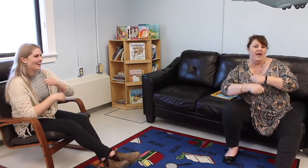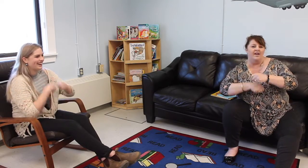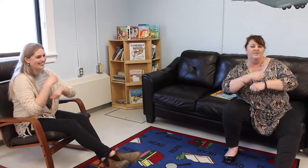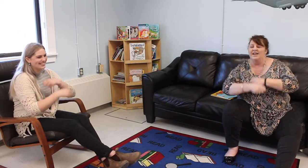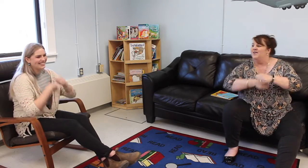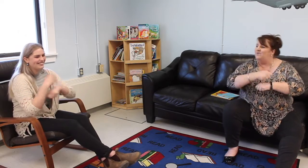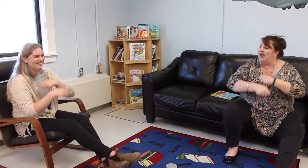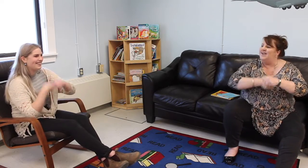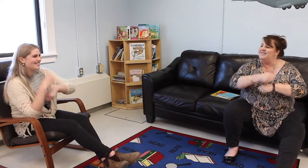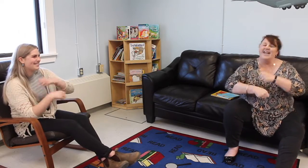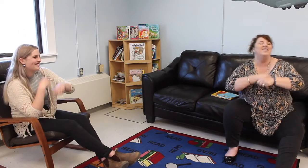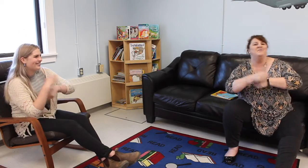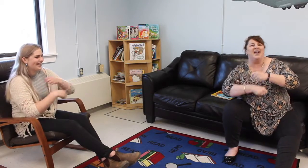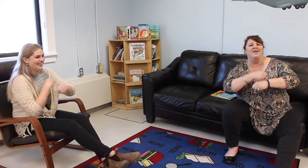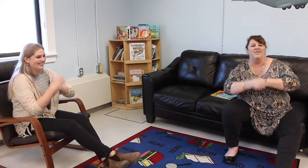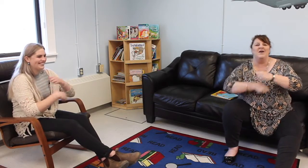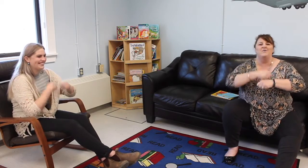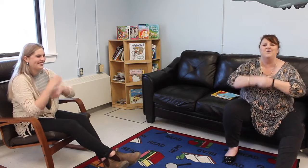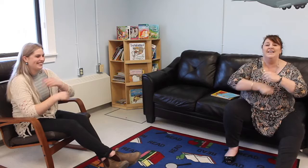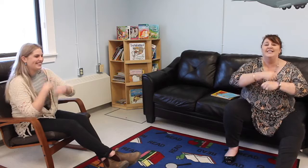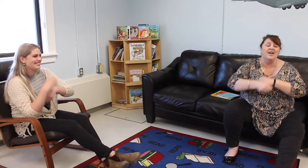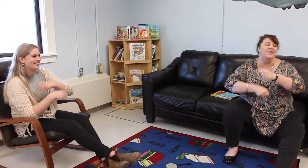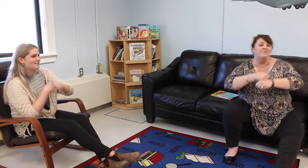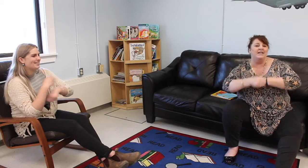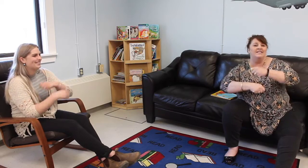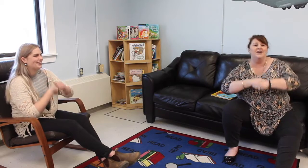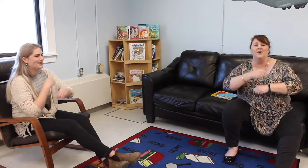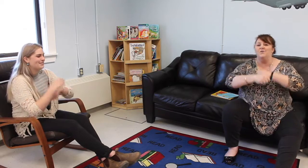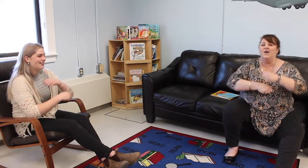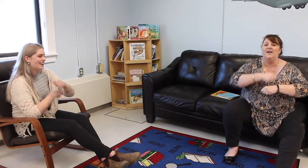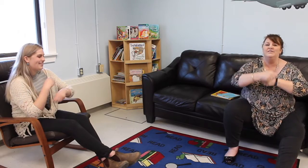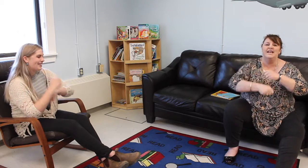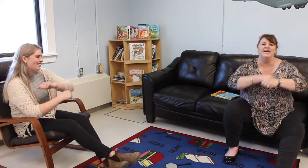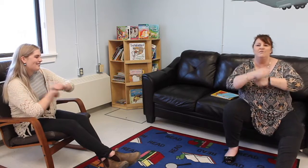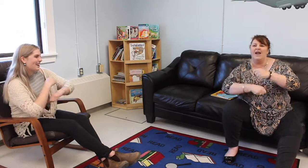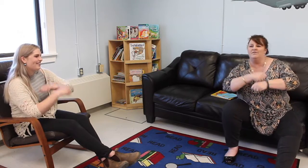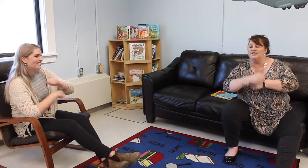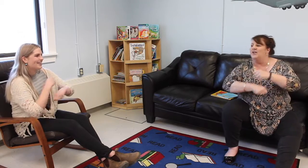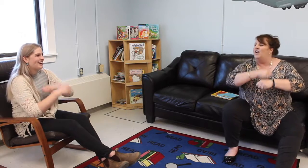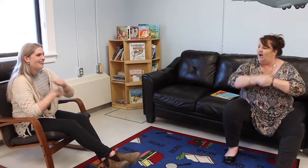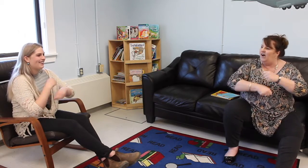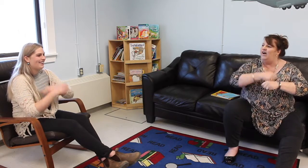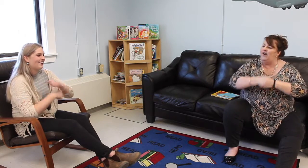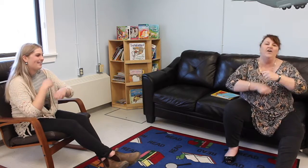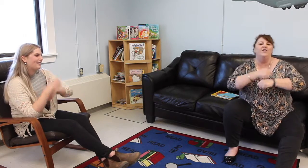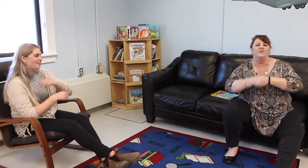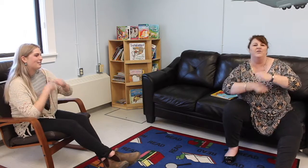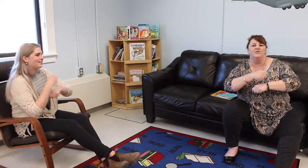around, round and around. The wheels on the bus go round and round, all through